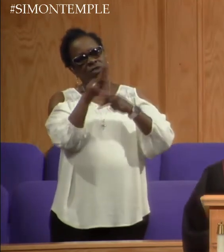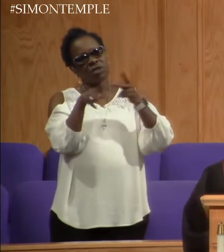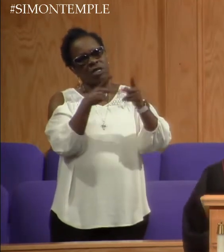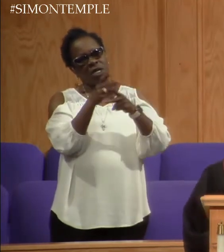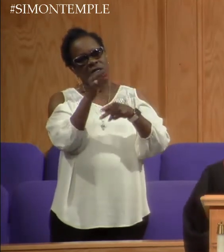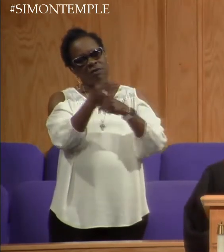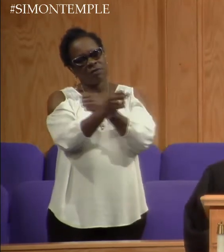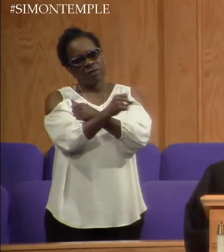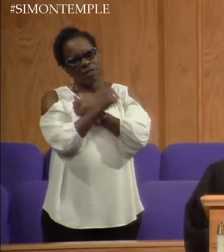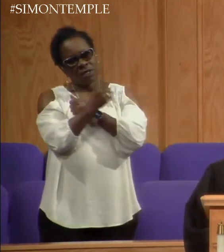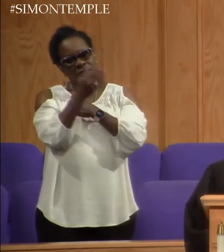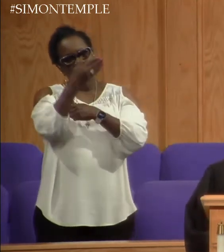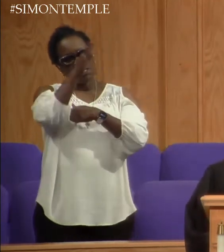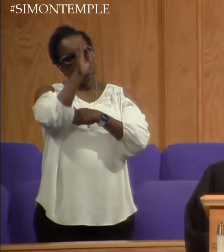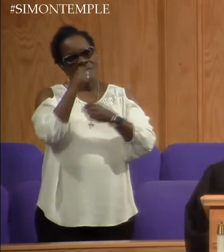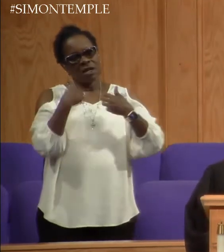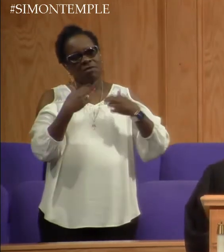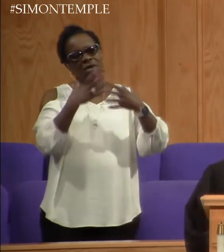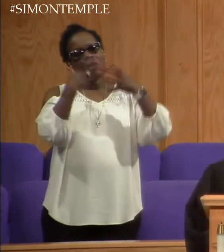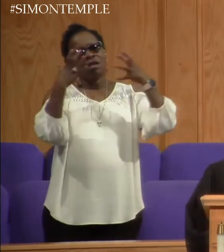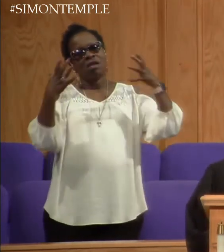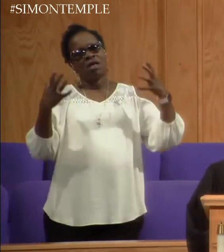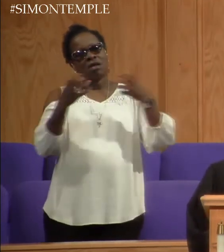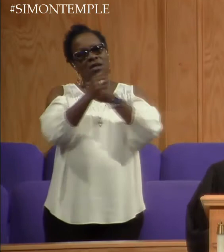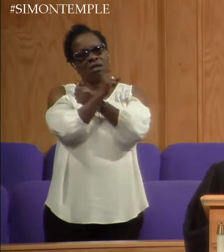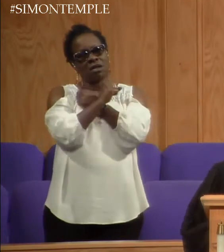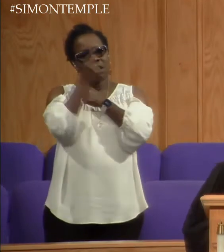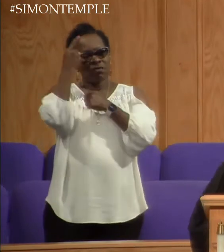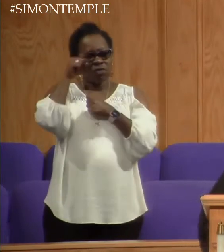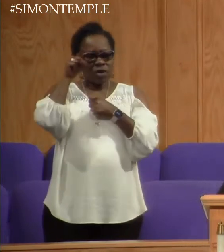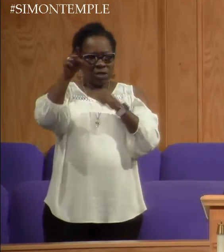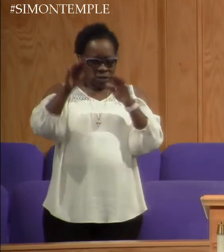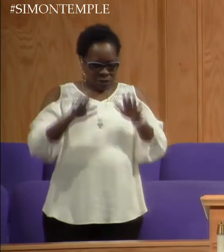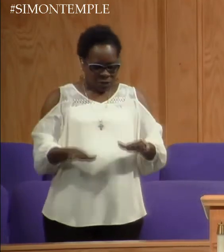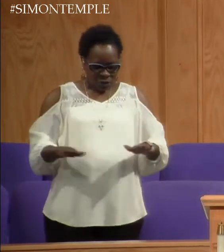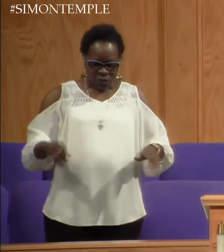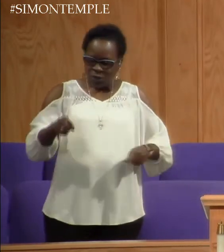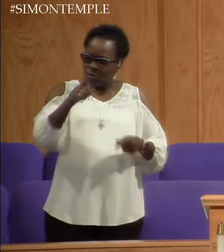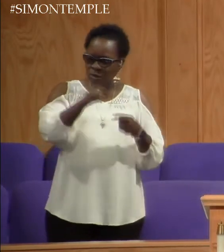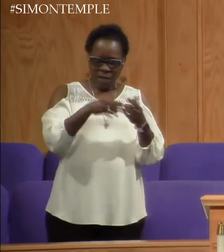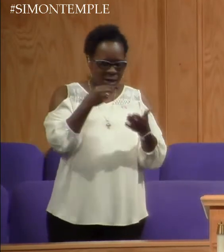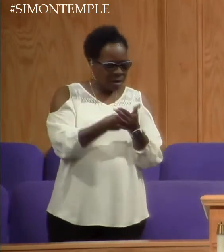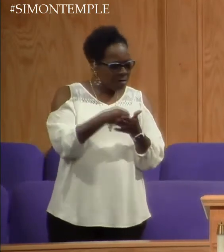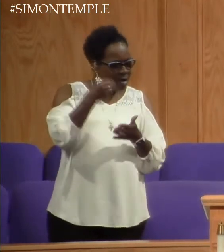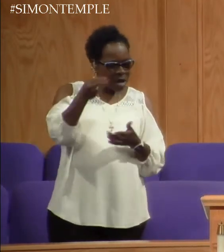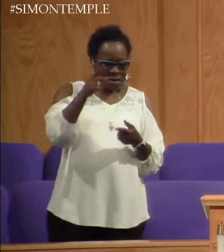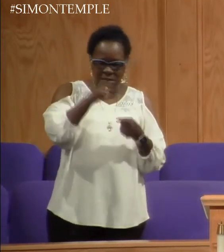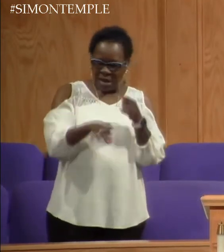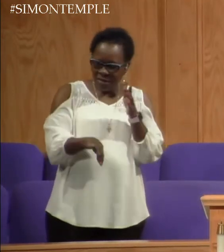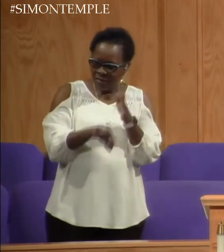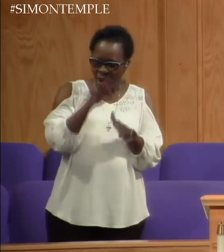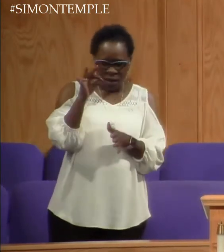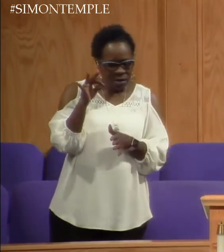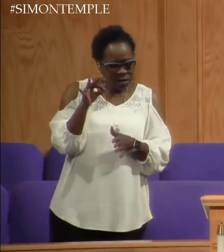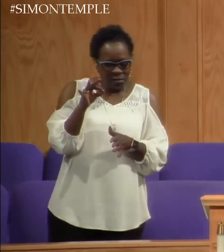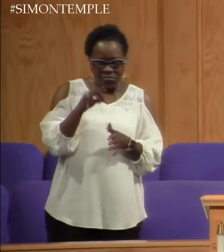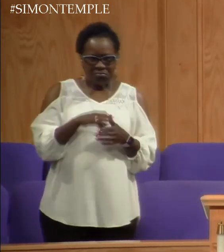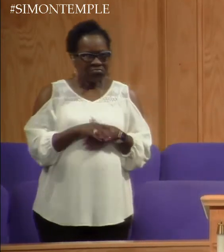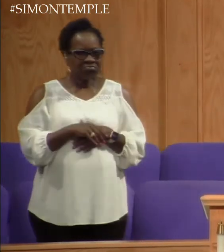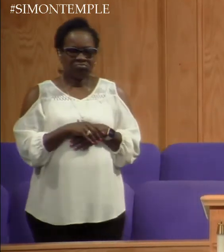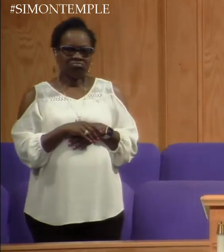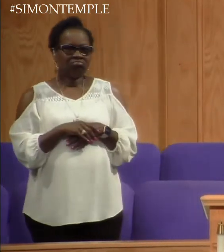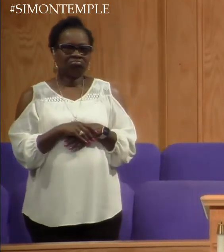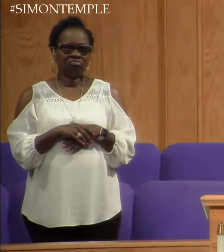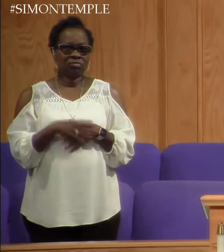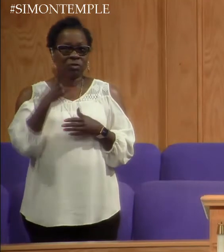God has much love for his children. You can't buy this kind of love, right, nor find it just anywhere. All right.